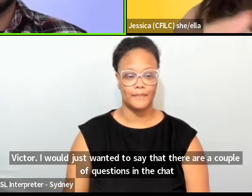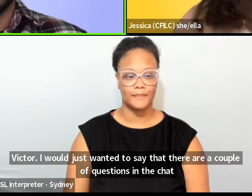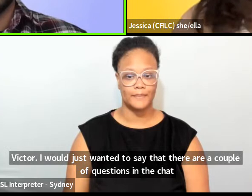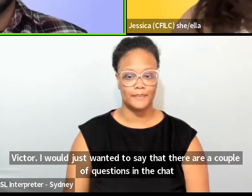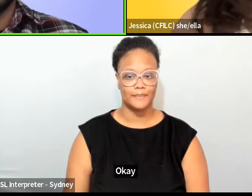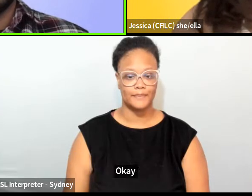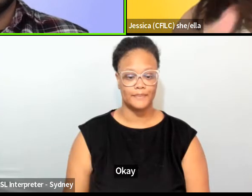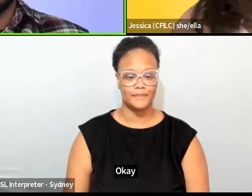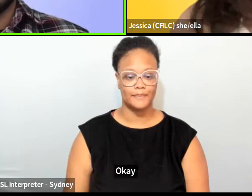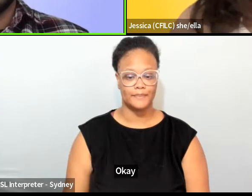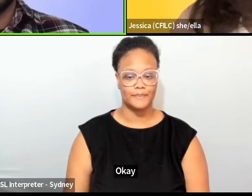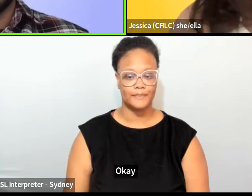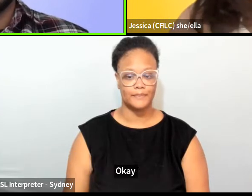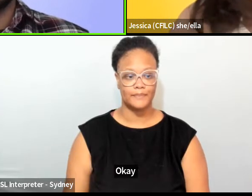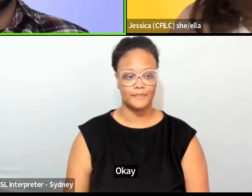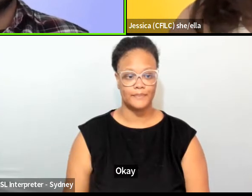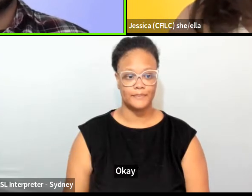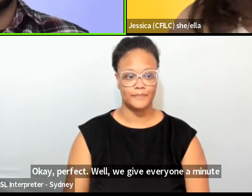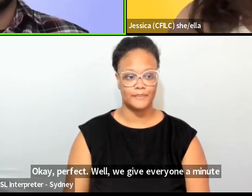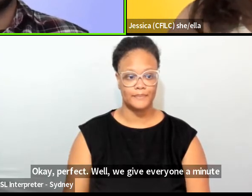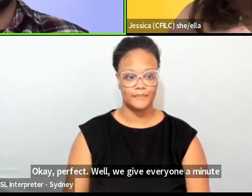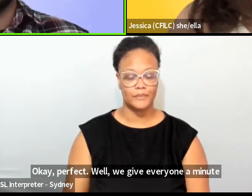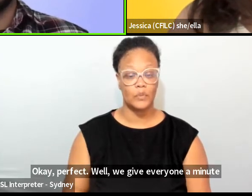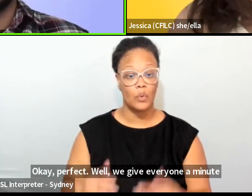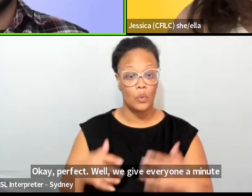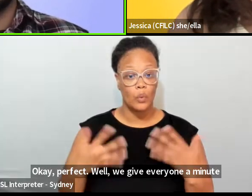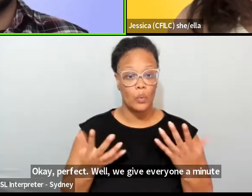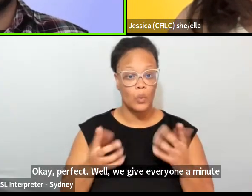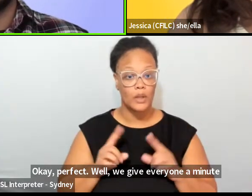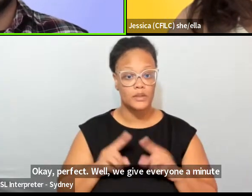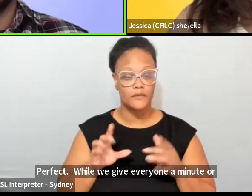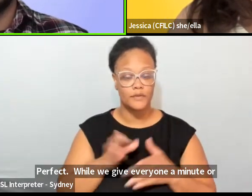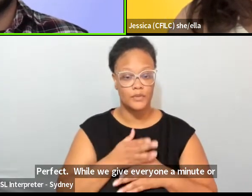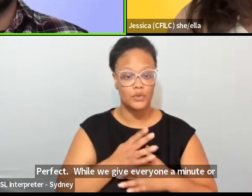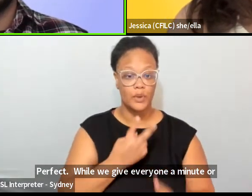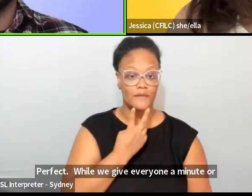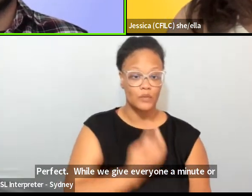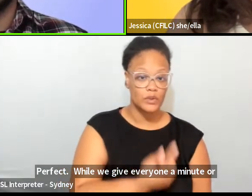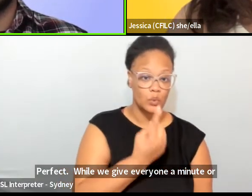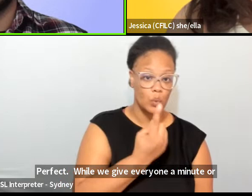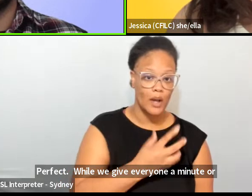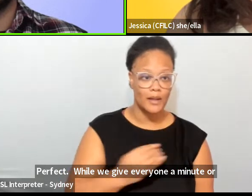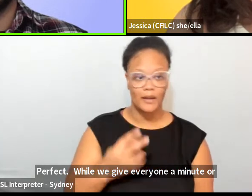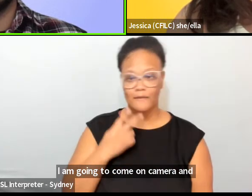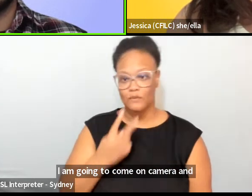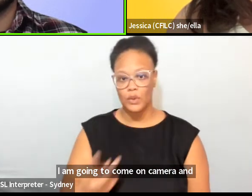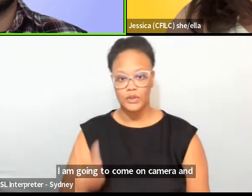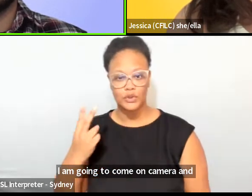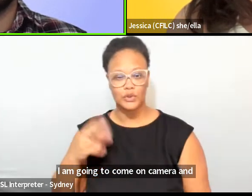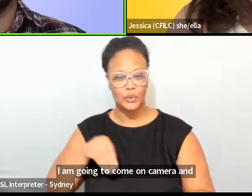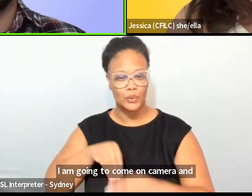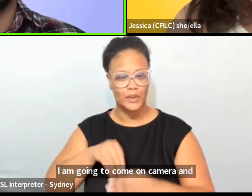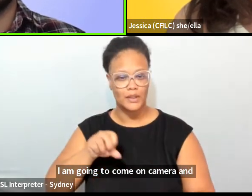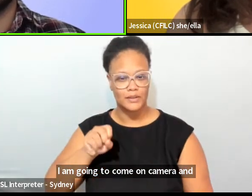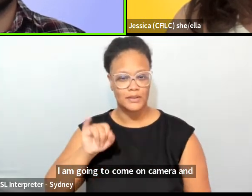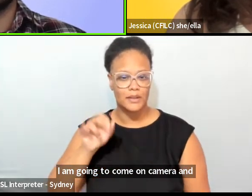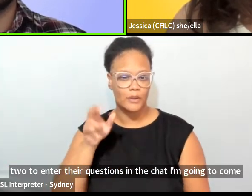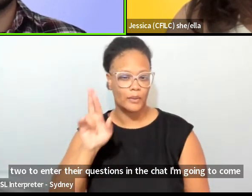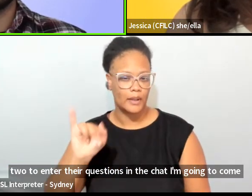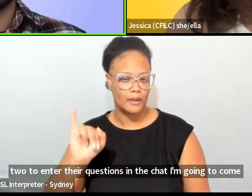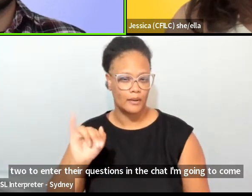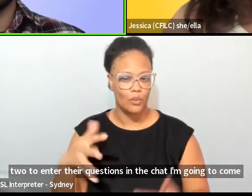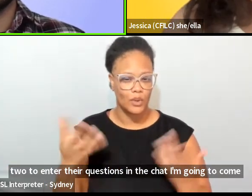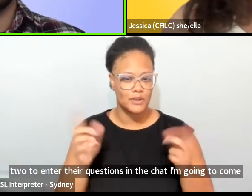Okay. What is the difference between voice 1 and voice 2 in Siri?